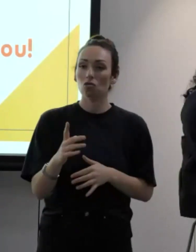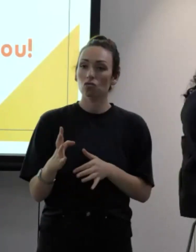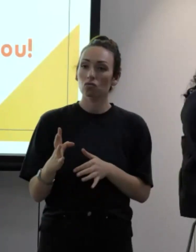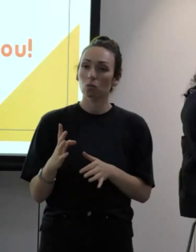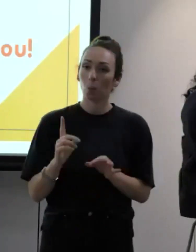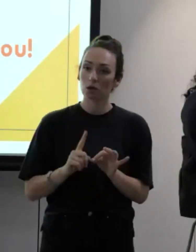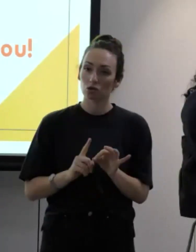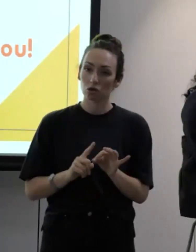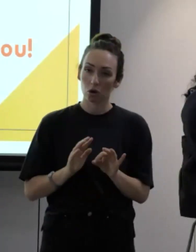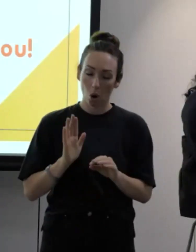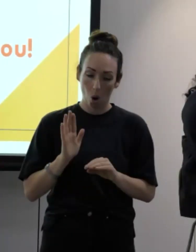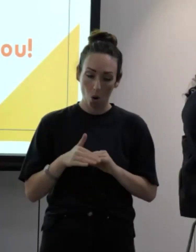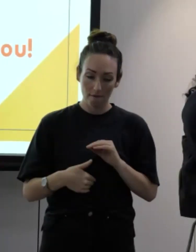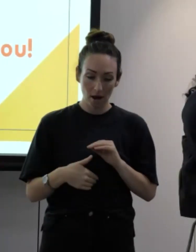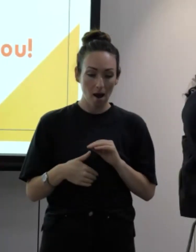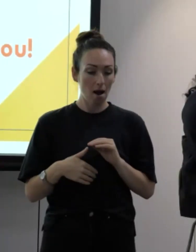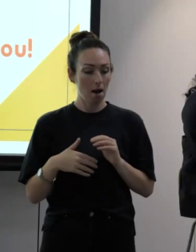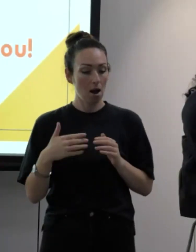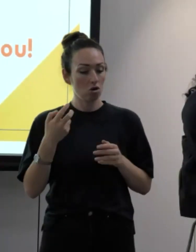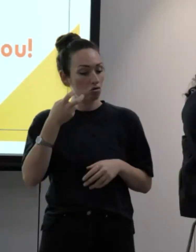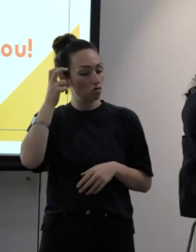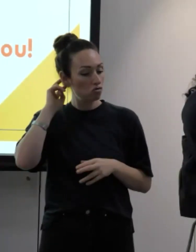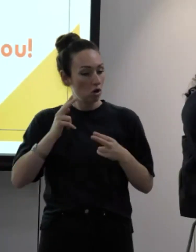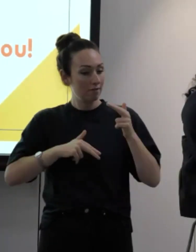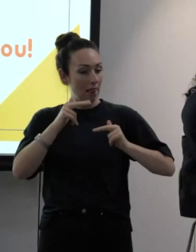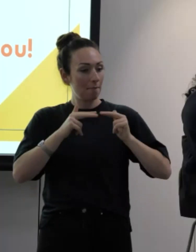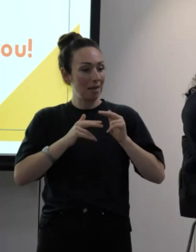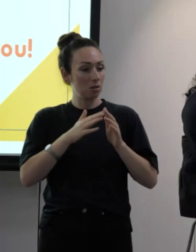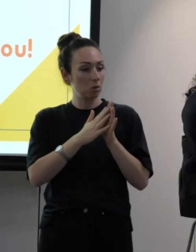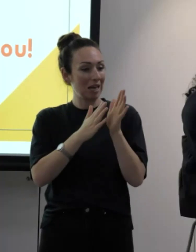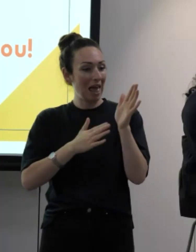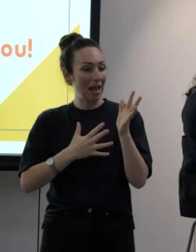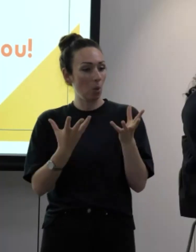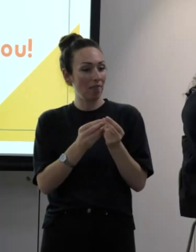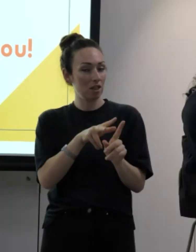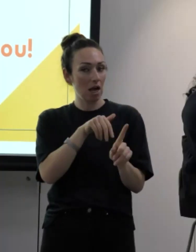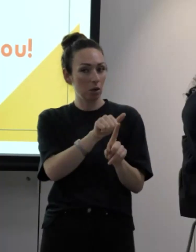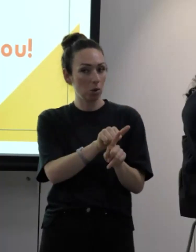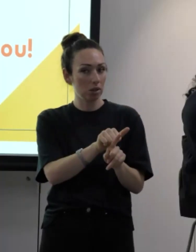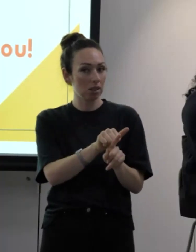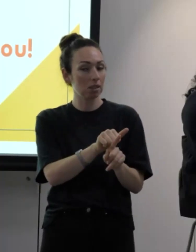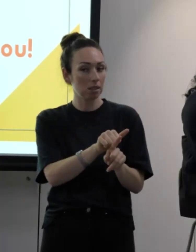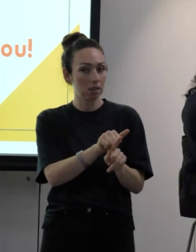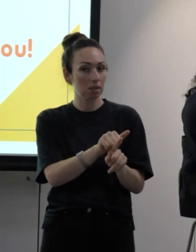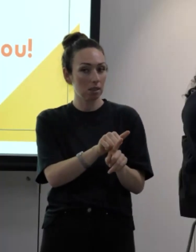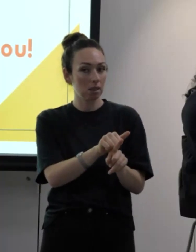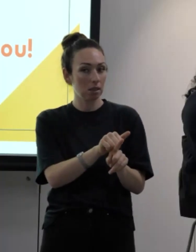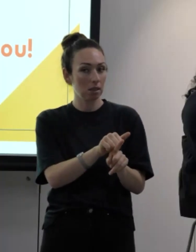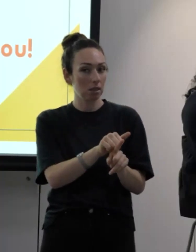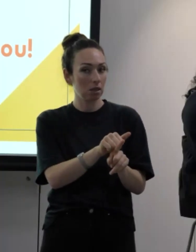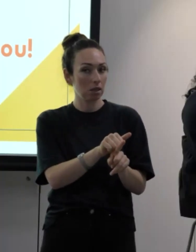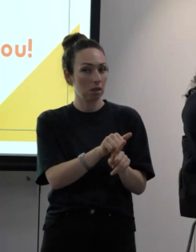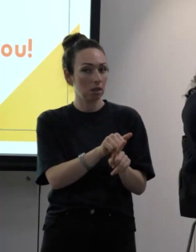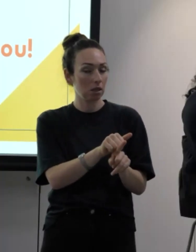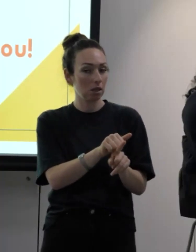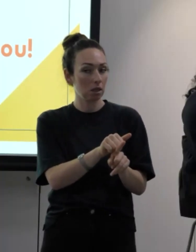to can neurodevelopmental delay diagnosis be missed during childhood and detected later in life, e.g.